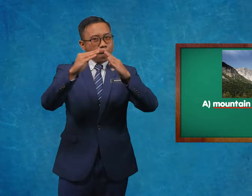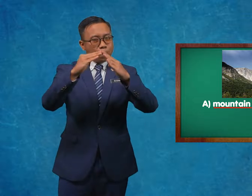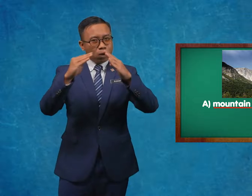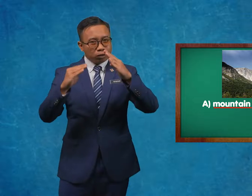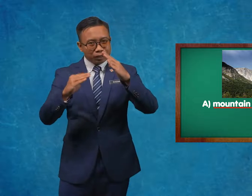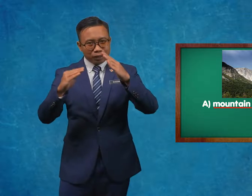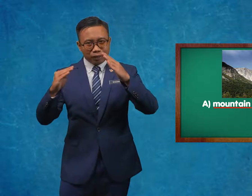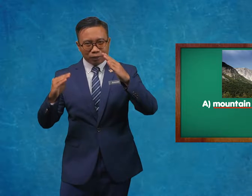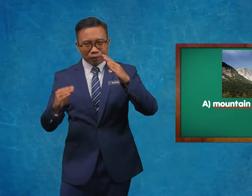Mountain.